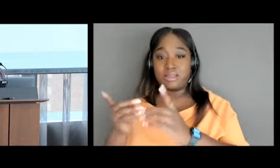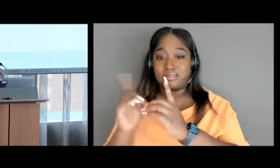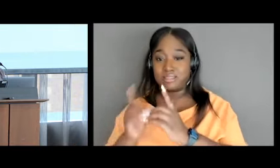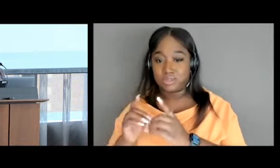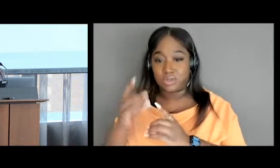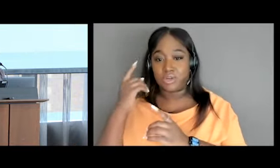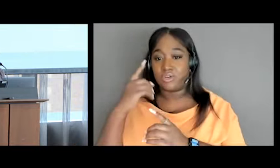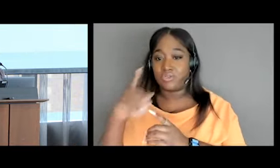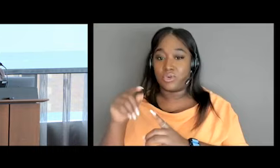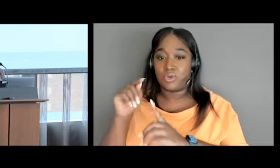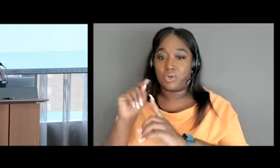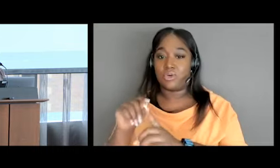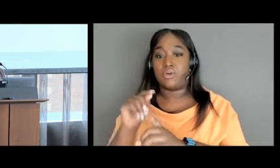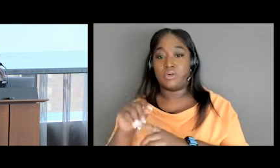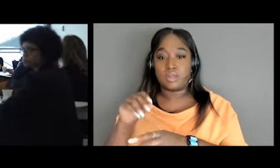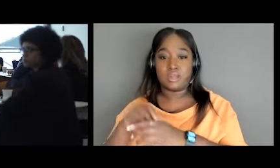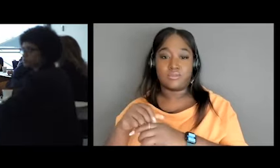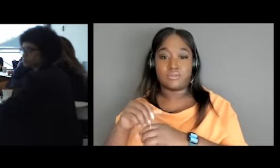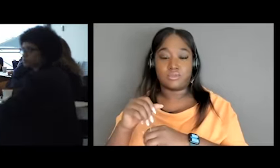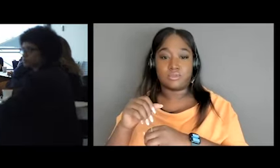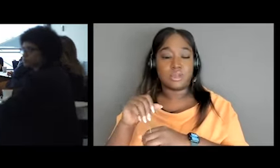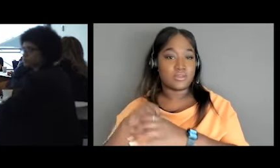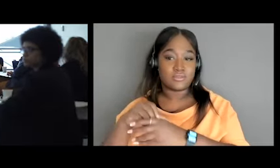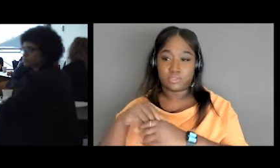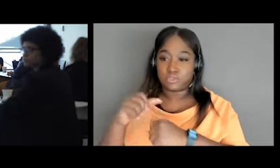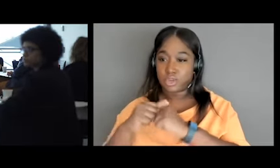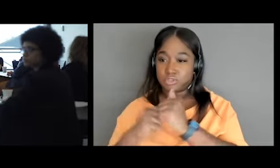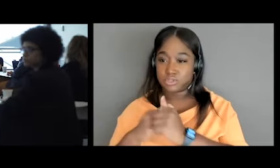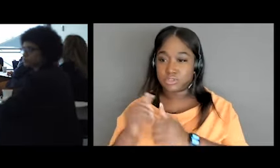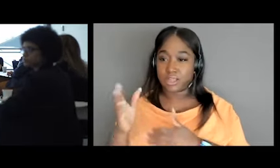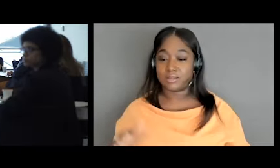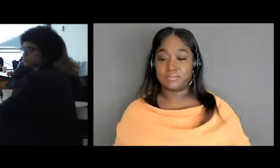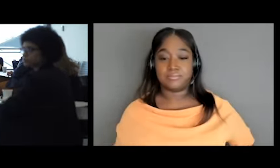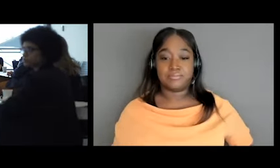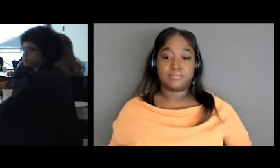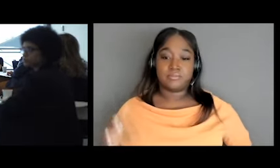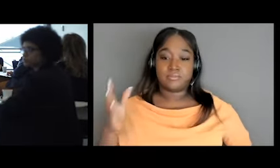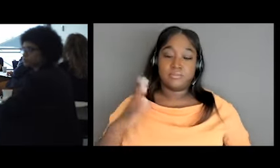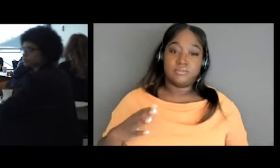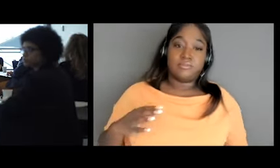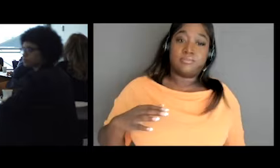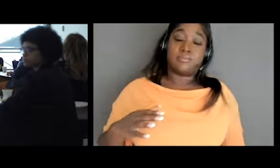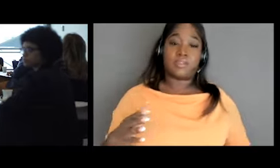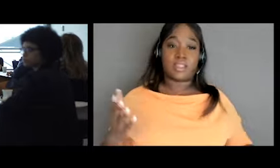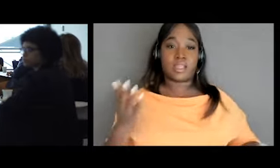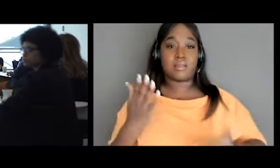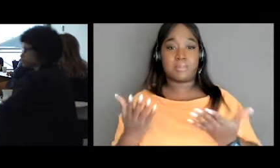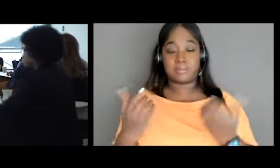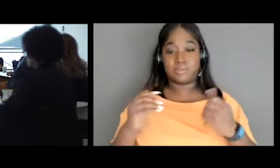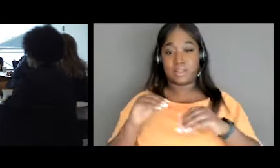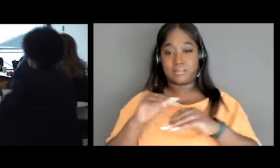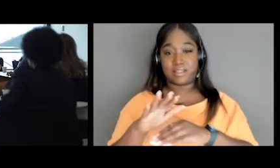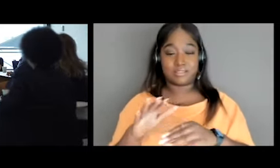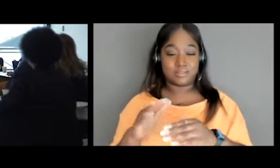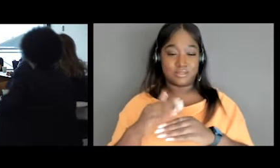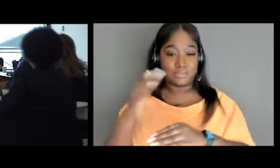or not so fair? Yeah, and maybe I'm trying to oversimplify this, but I'm almost like, what's the actual caloric